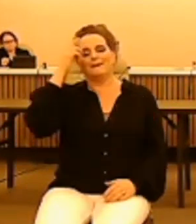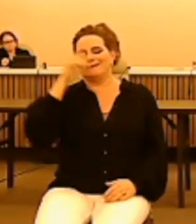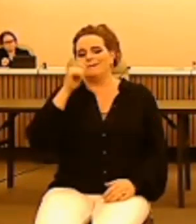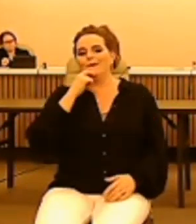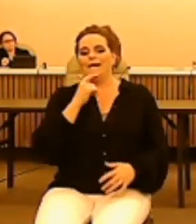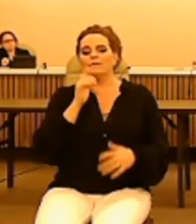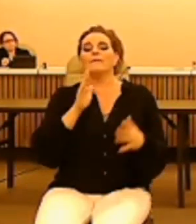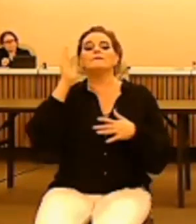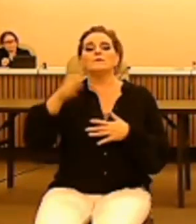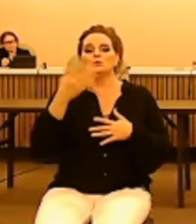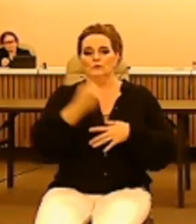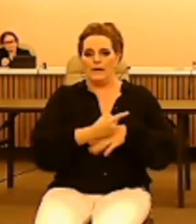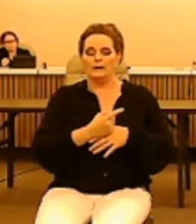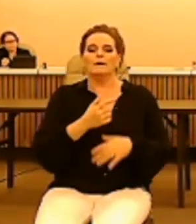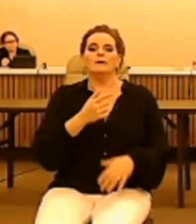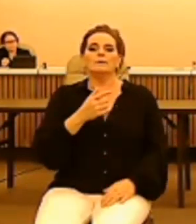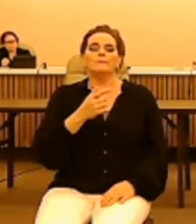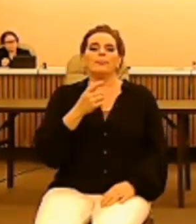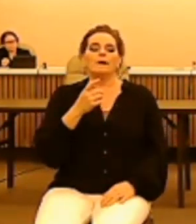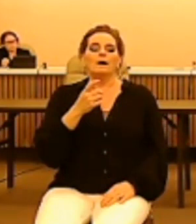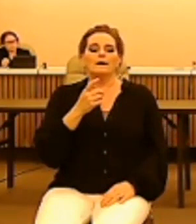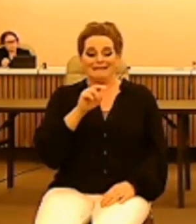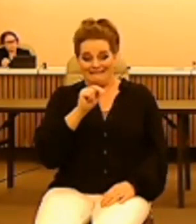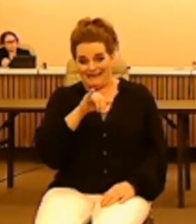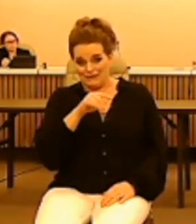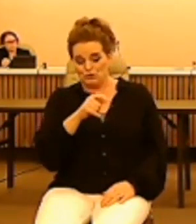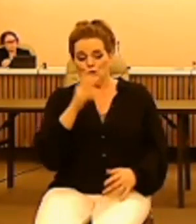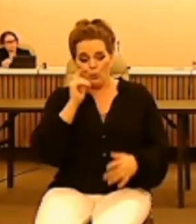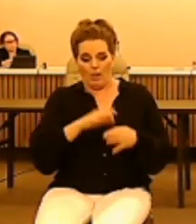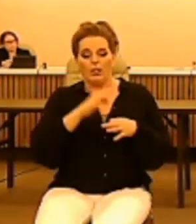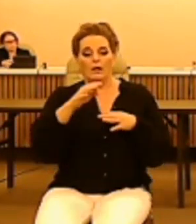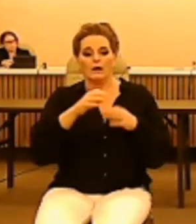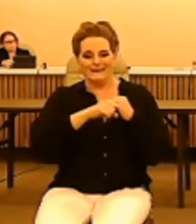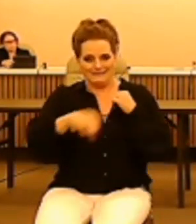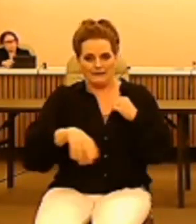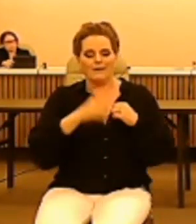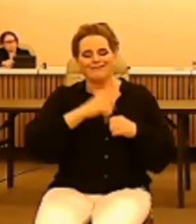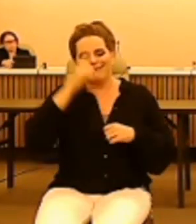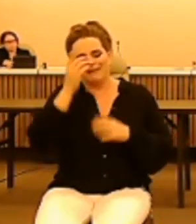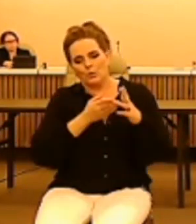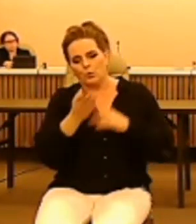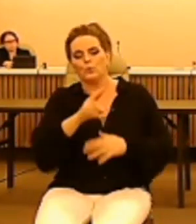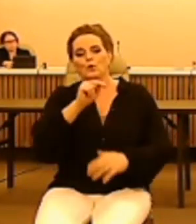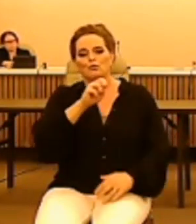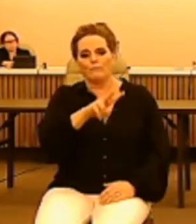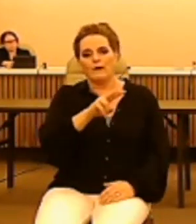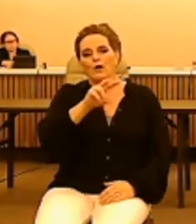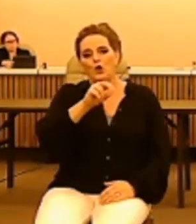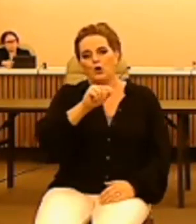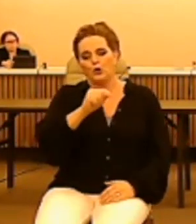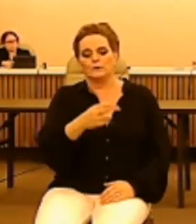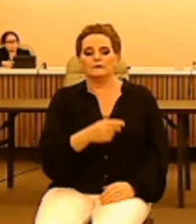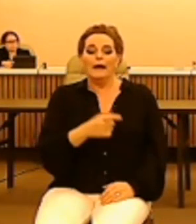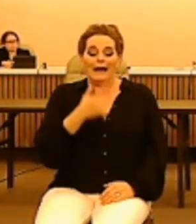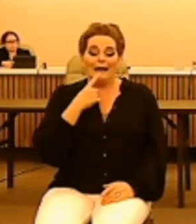NYSERDA is considering extending it. They think it's going to be through November 30th because I'd like to push the date as far into the year